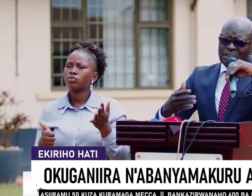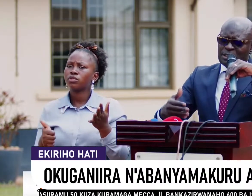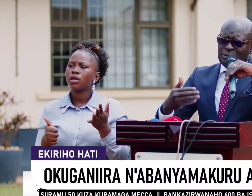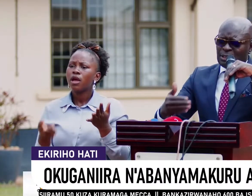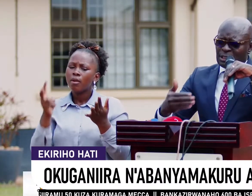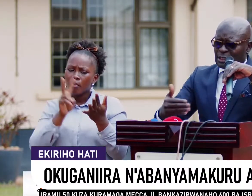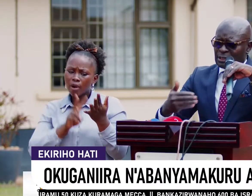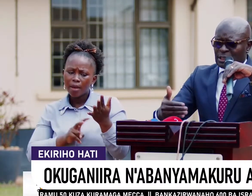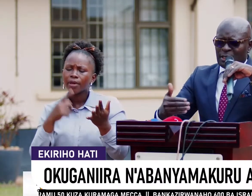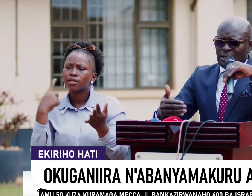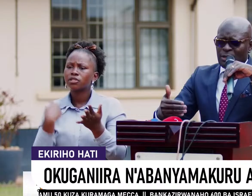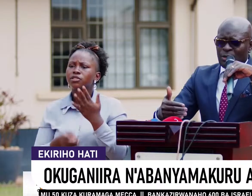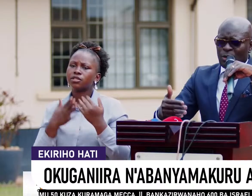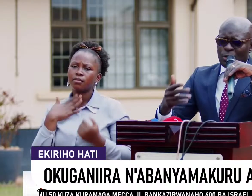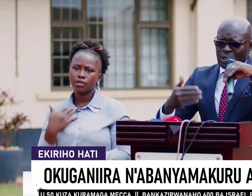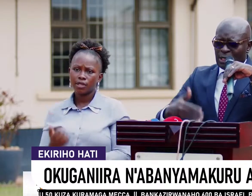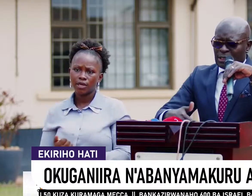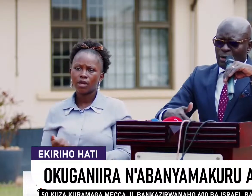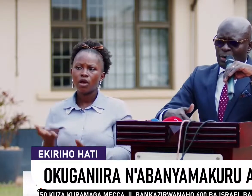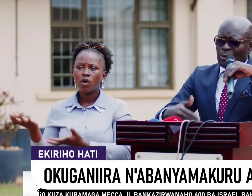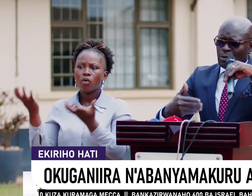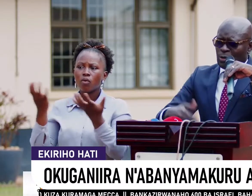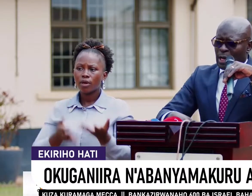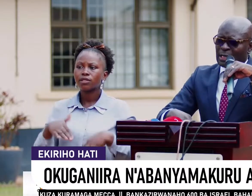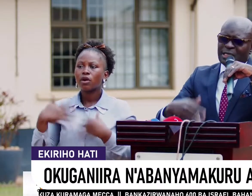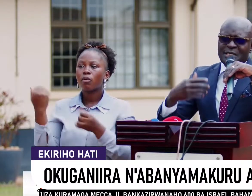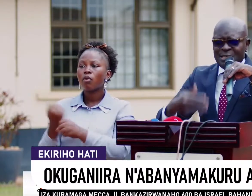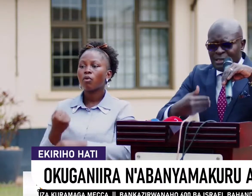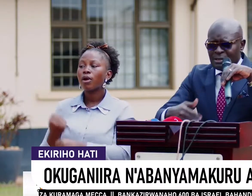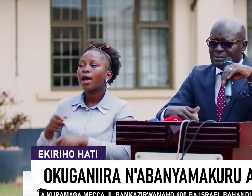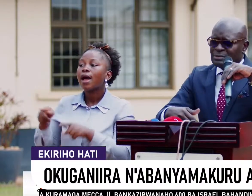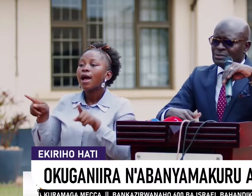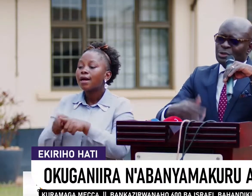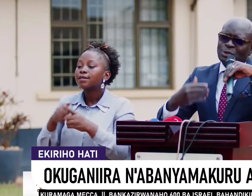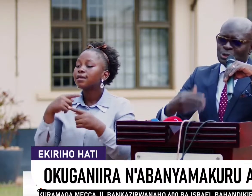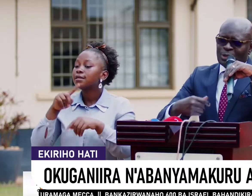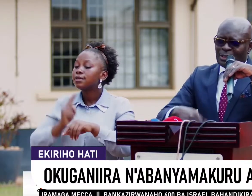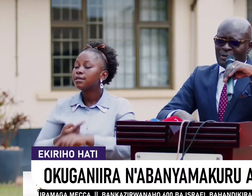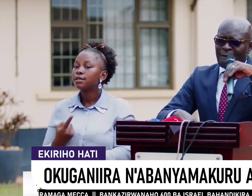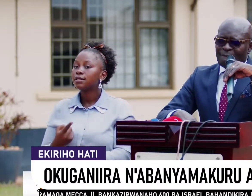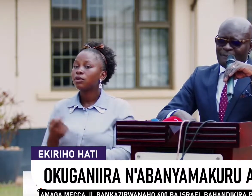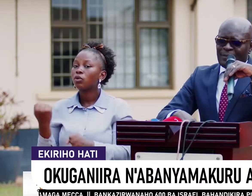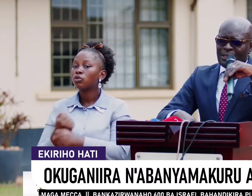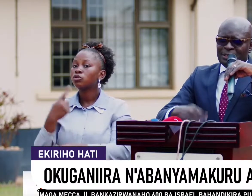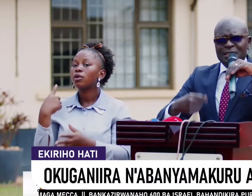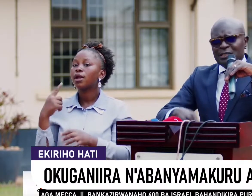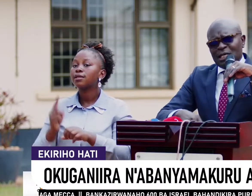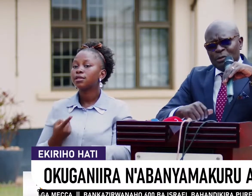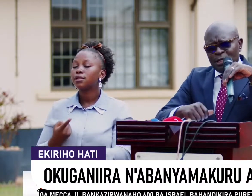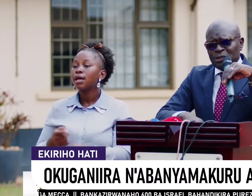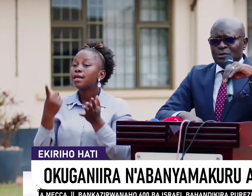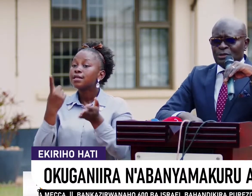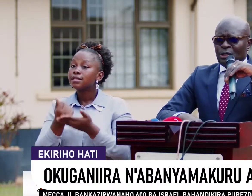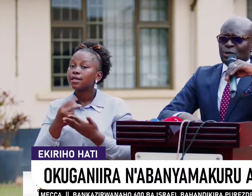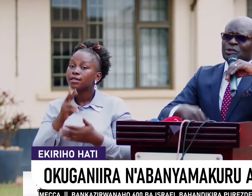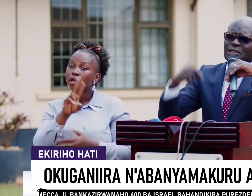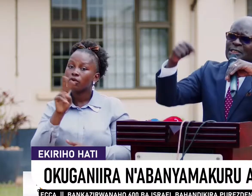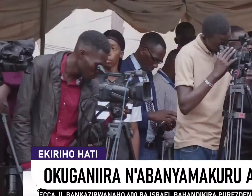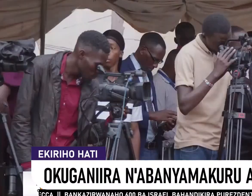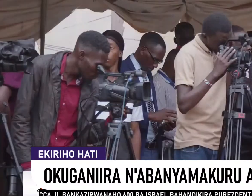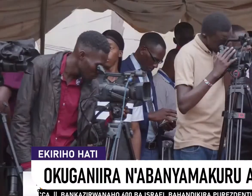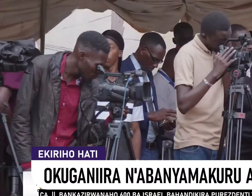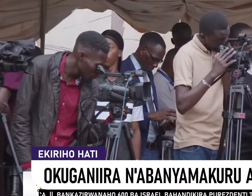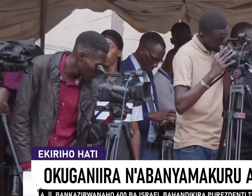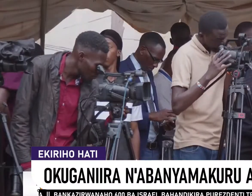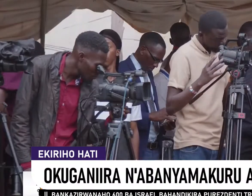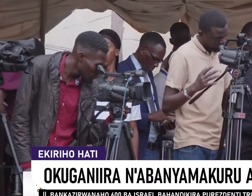mulabe kiki kibeetaagisa okuleeta oba okukola. Ate ddi olina okikola ddi. Sente za nomination tozireeta